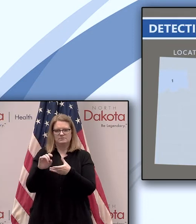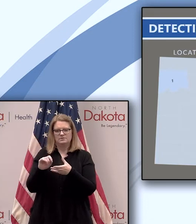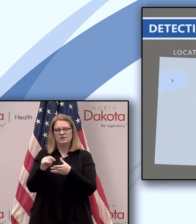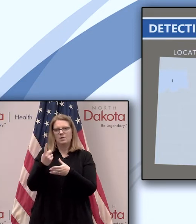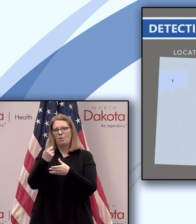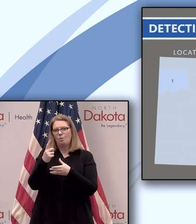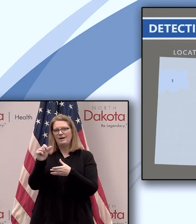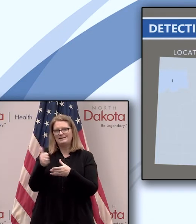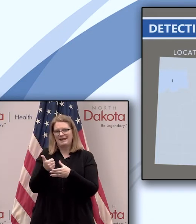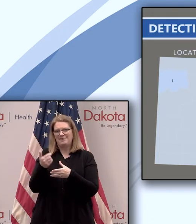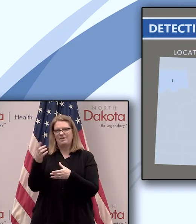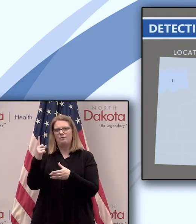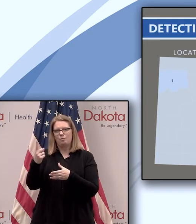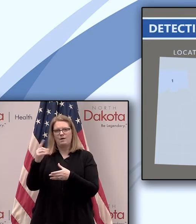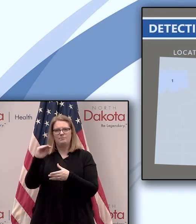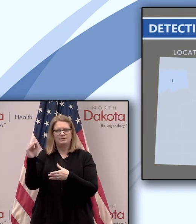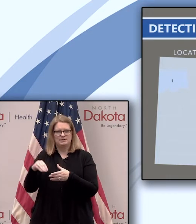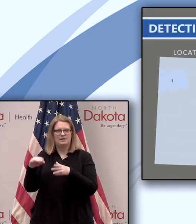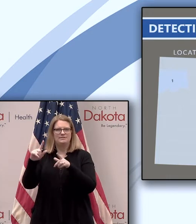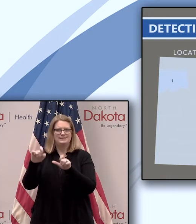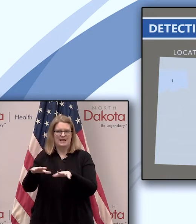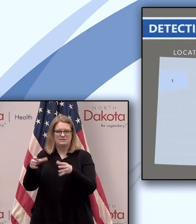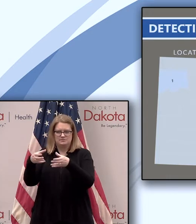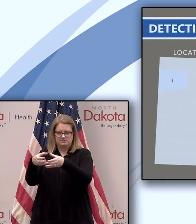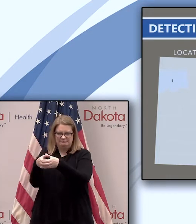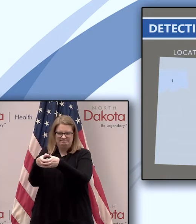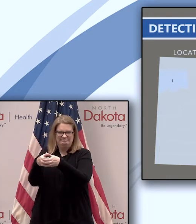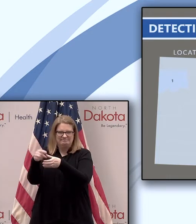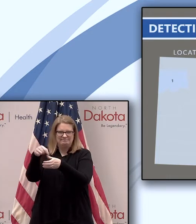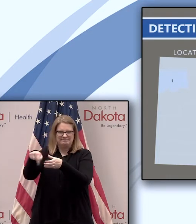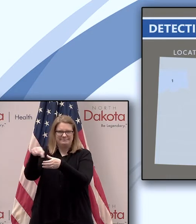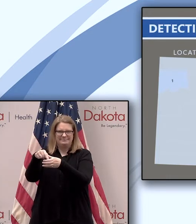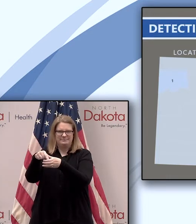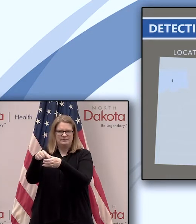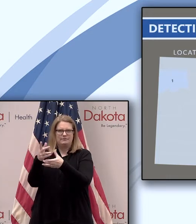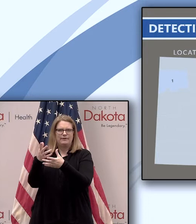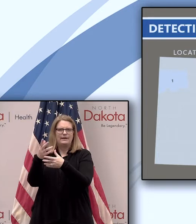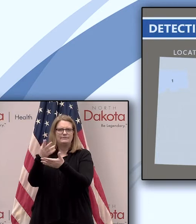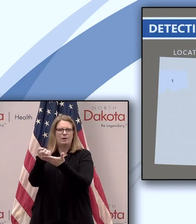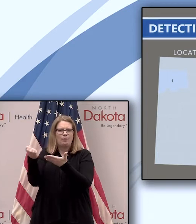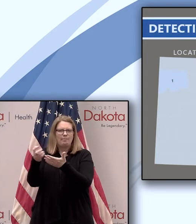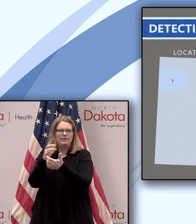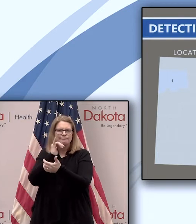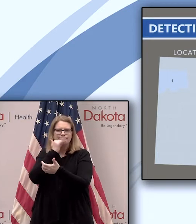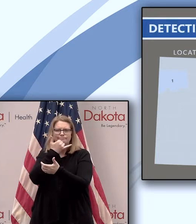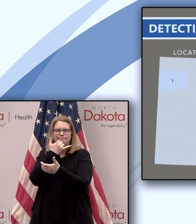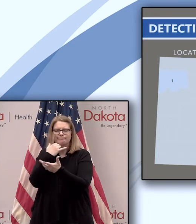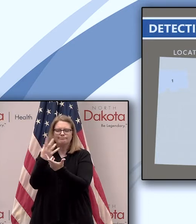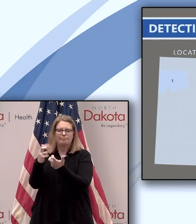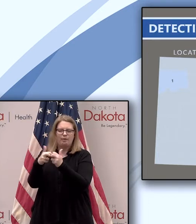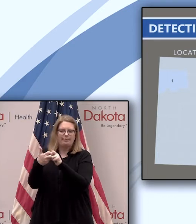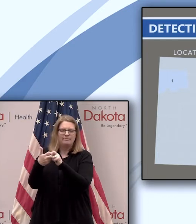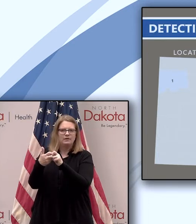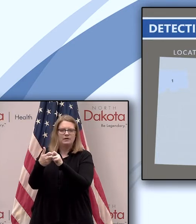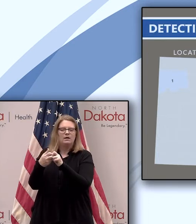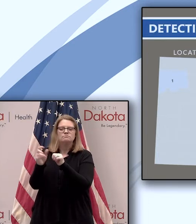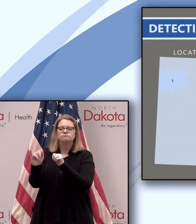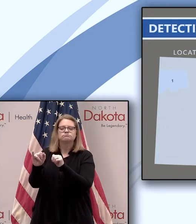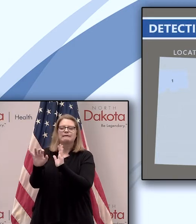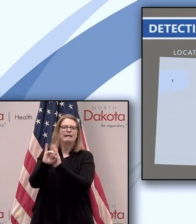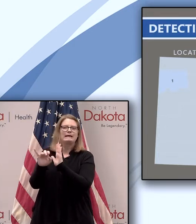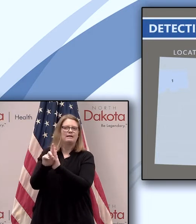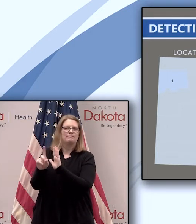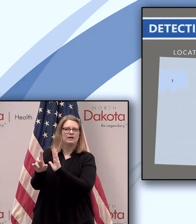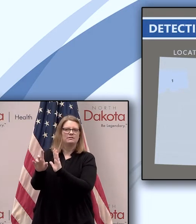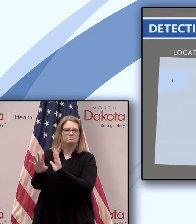this is 0.1% of tests that we've had a equipment malfunction error discovered quickly.